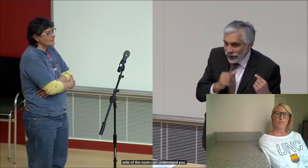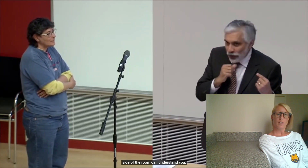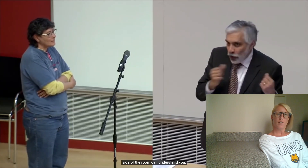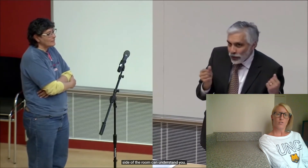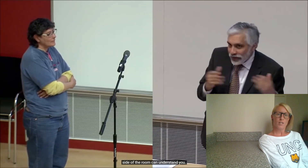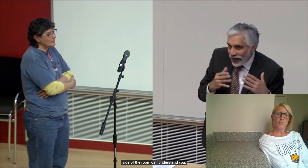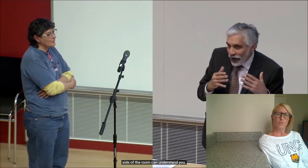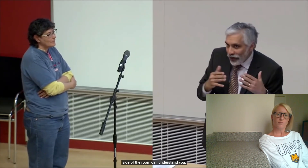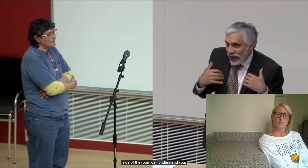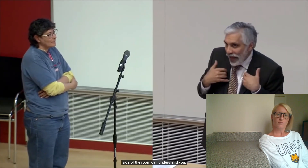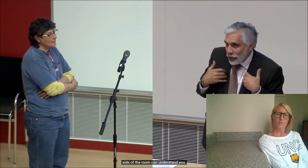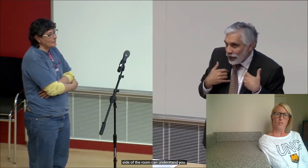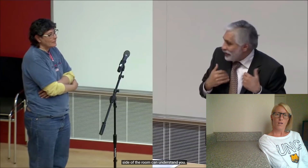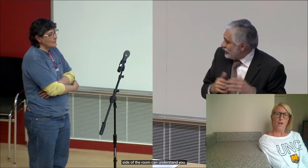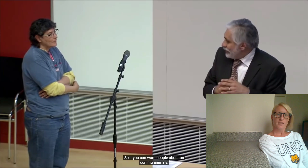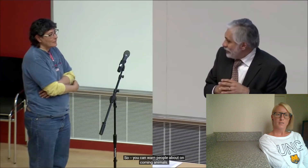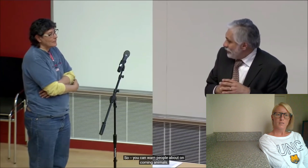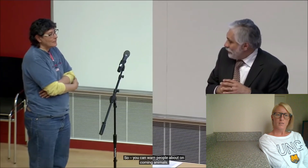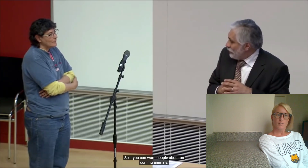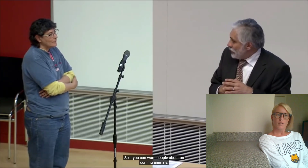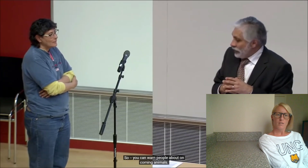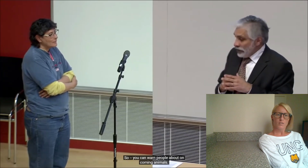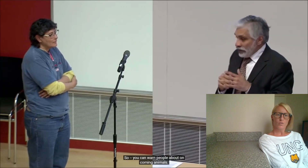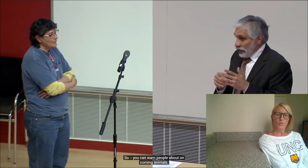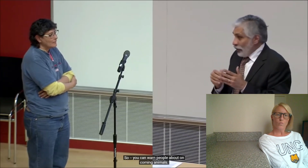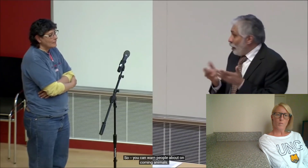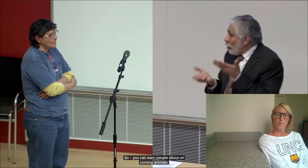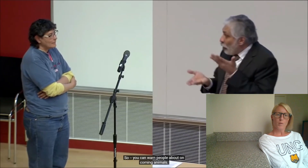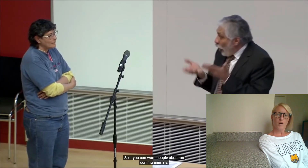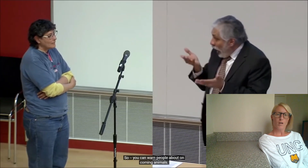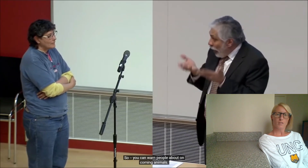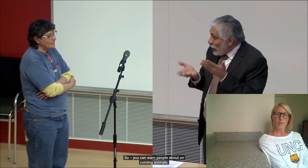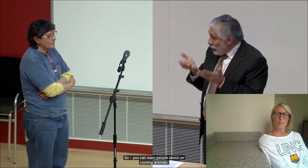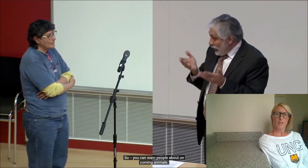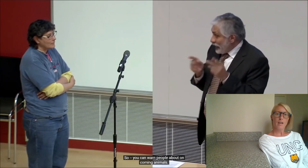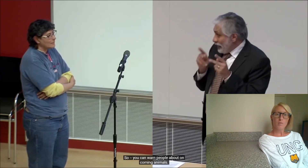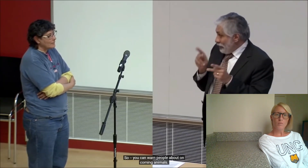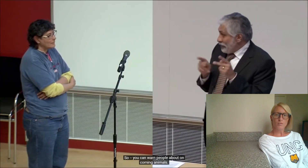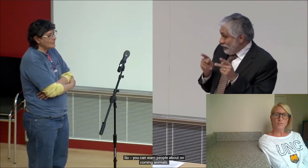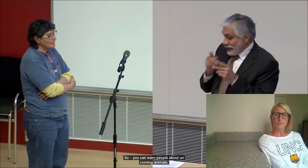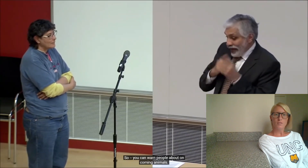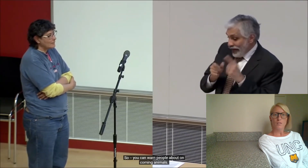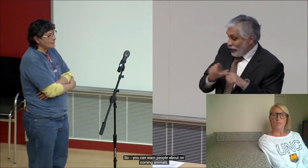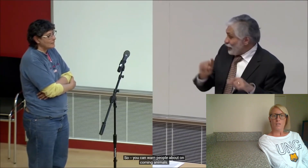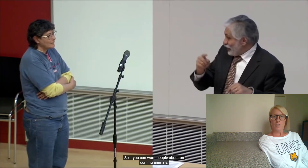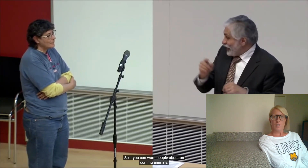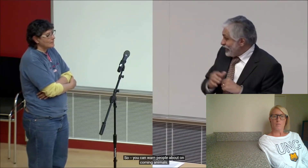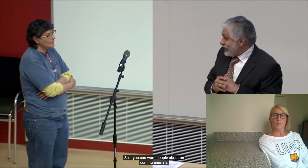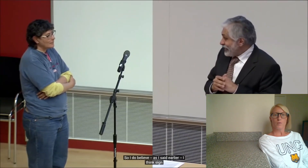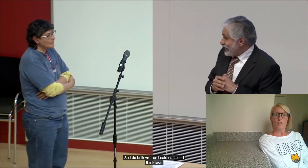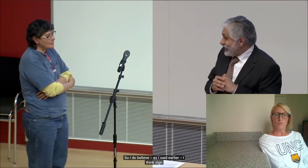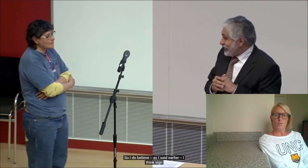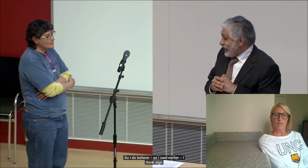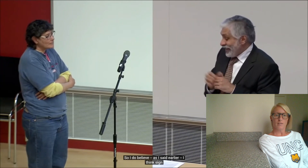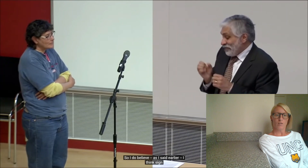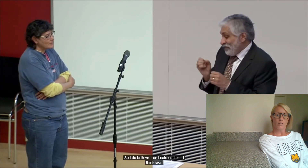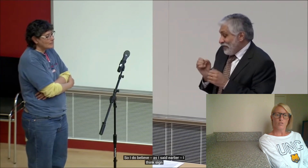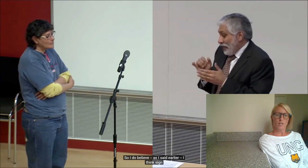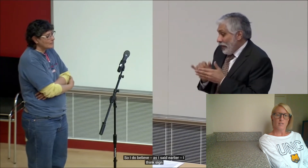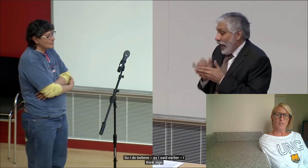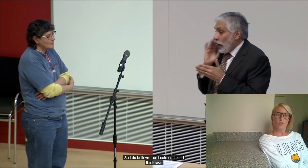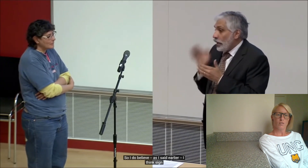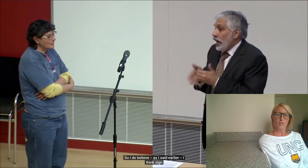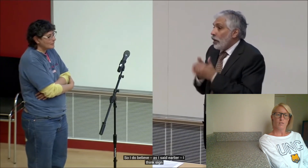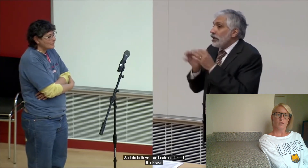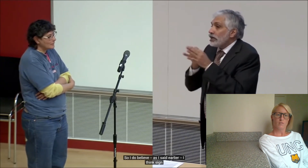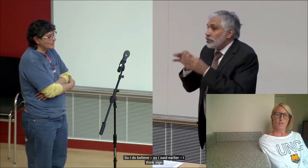side of the room, they can understand you. So you can warn people about oncoming animals. So I do believe,